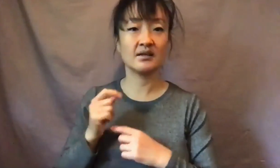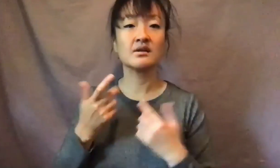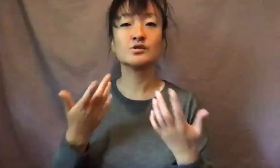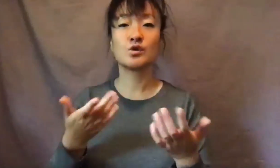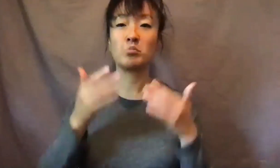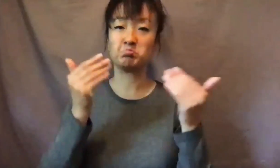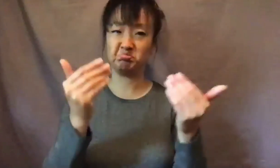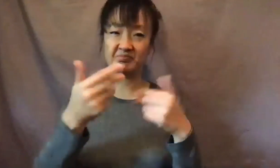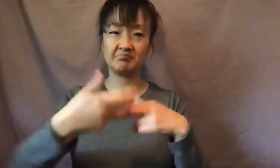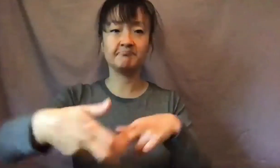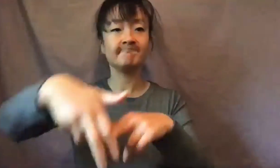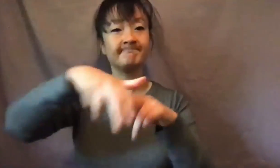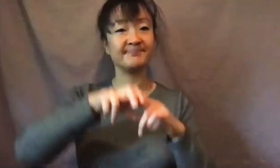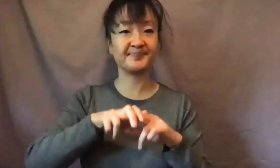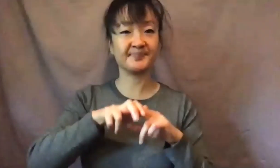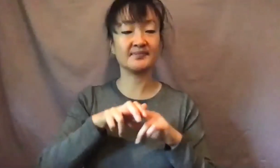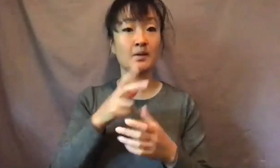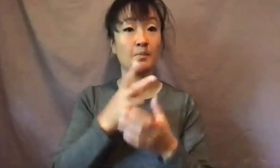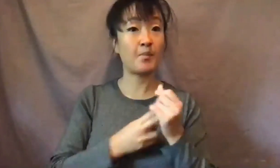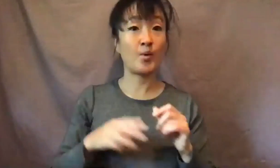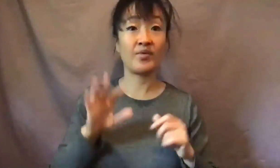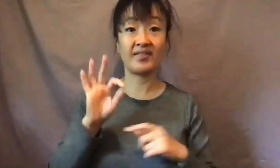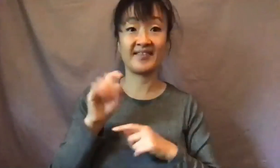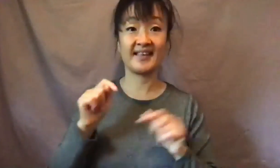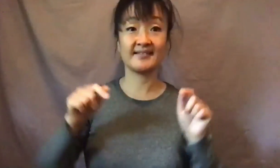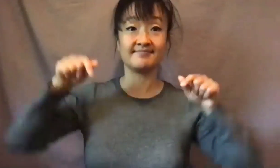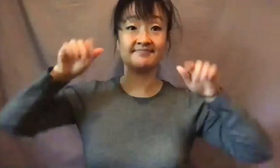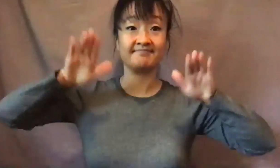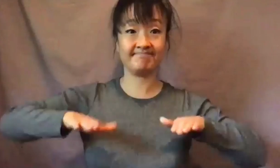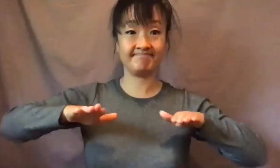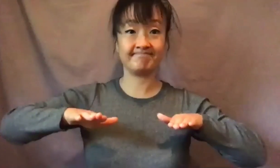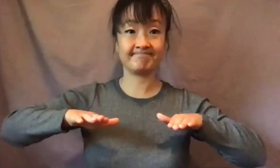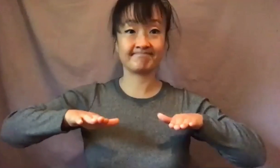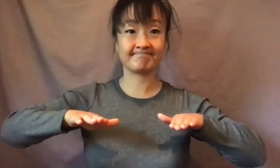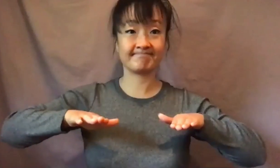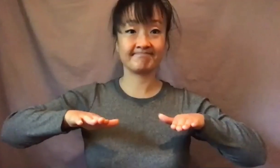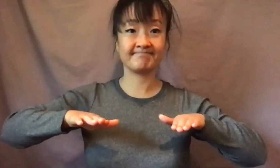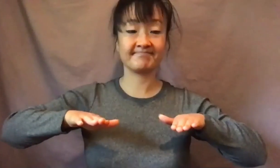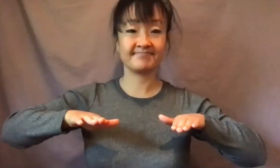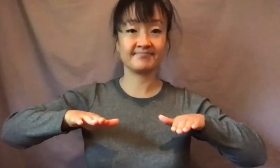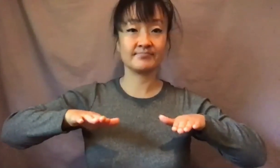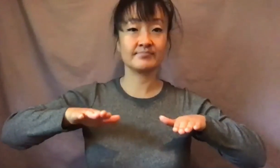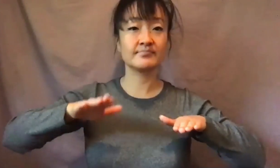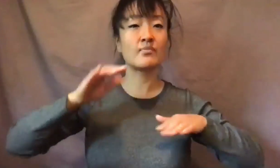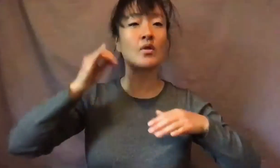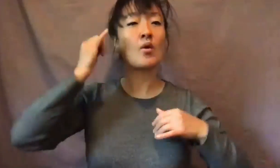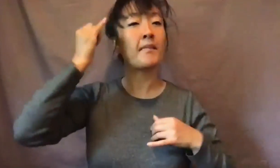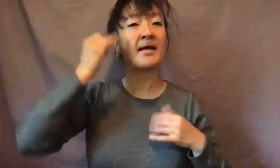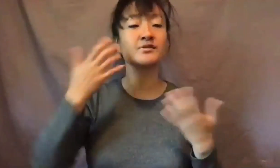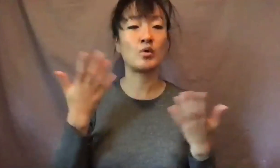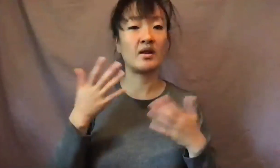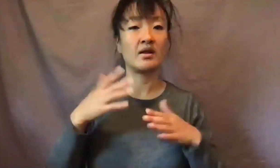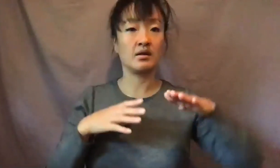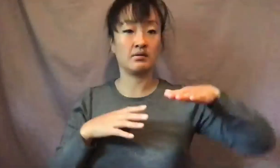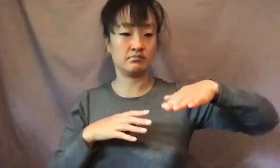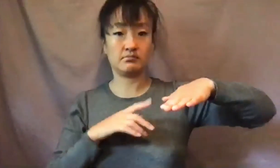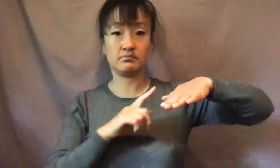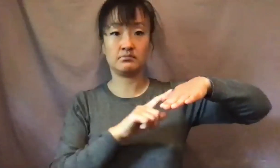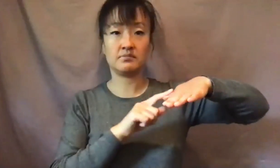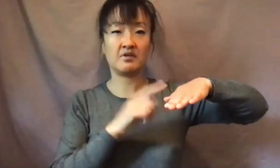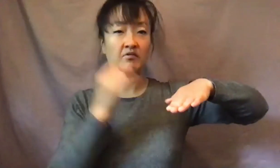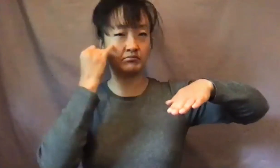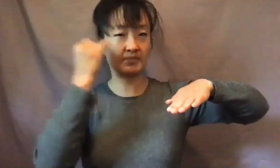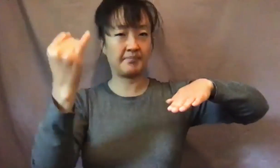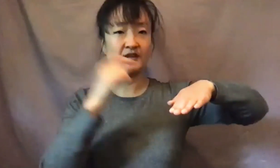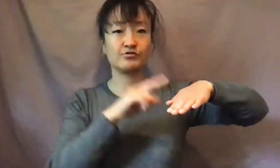comfortable position with both of your feet on the ground. And what you want to be imagining is your foot. Let's say my hand is my foot,